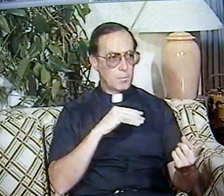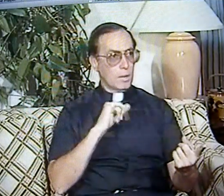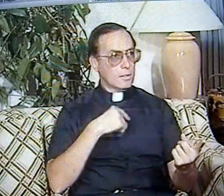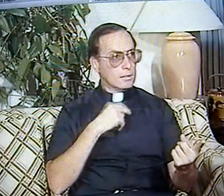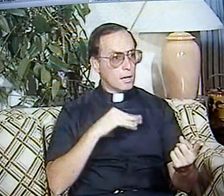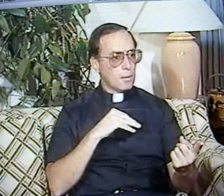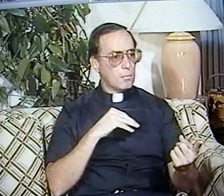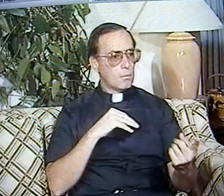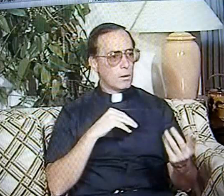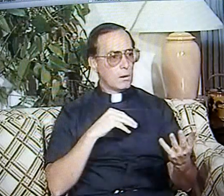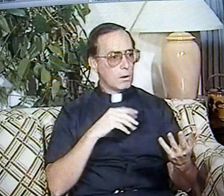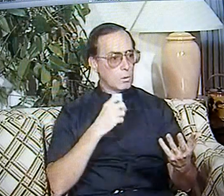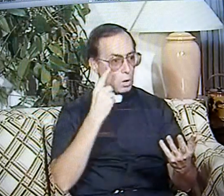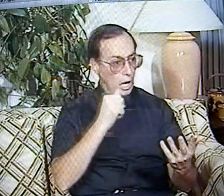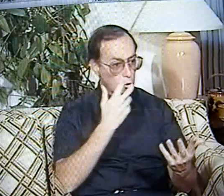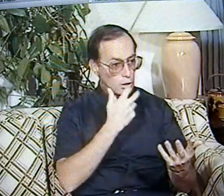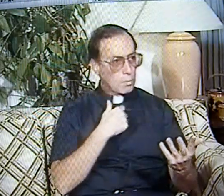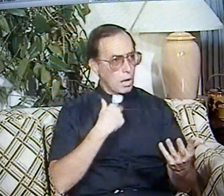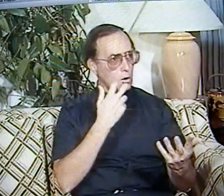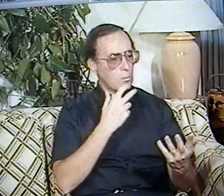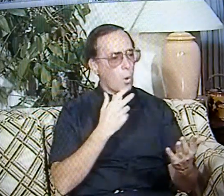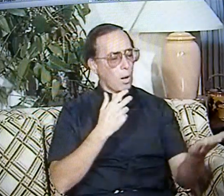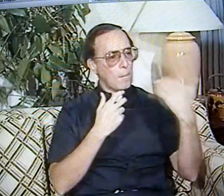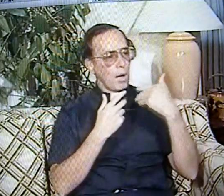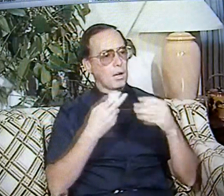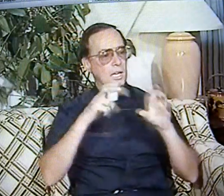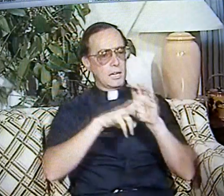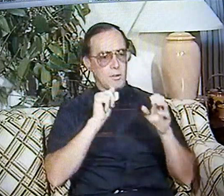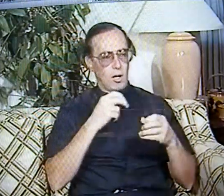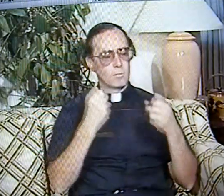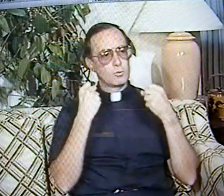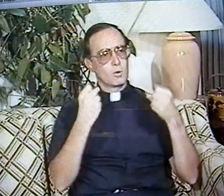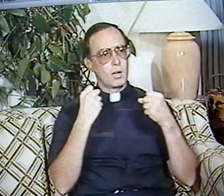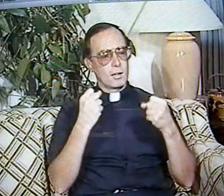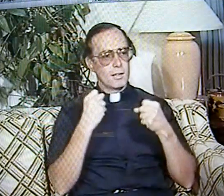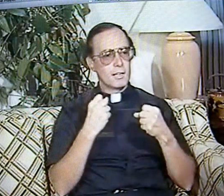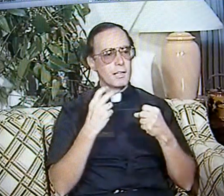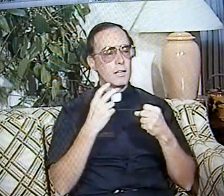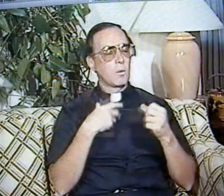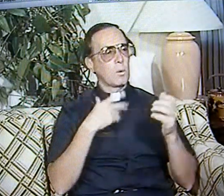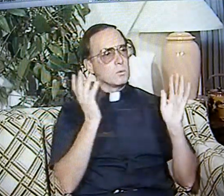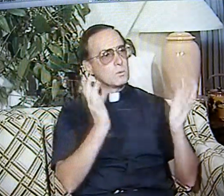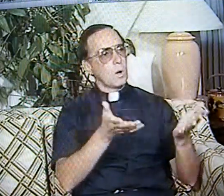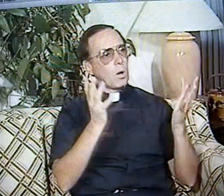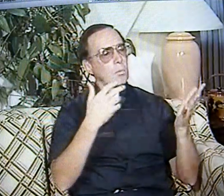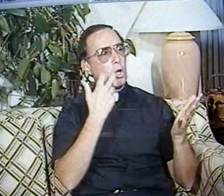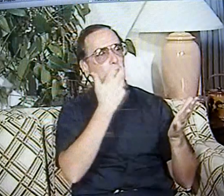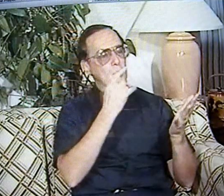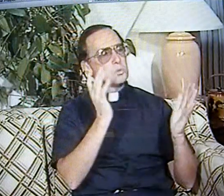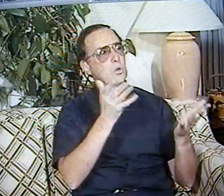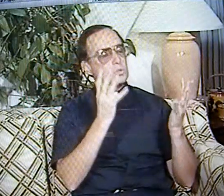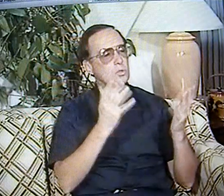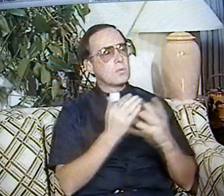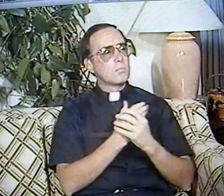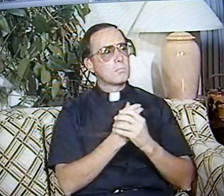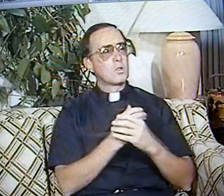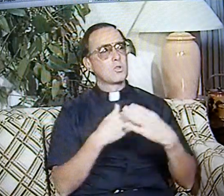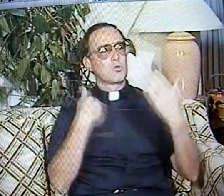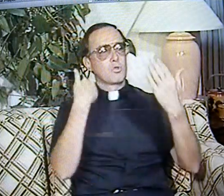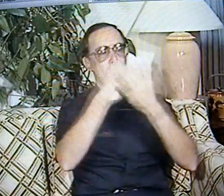and I met the man, and he asked if I was the one he was supposed to meet, and he asked if I knew oral communication,